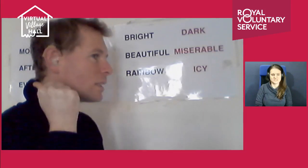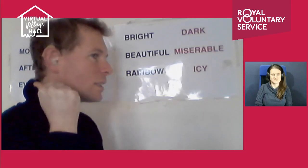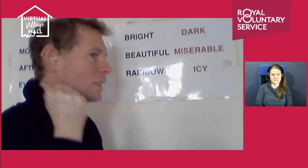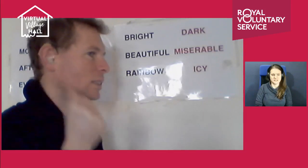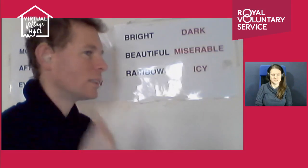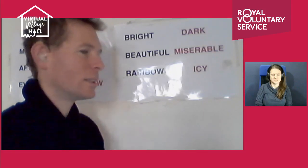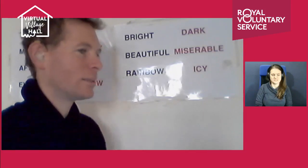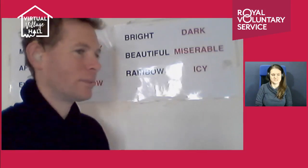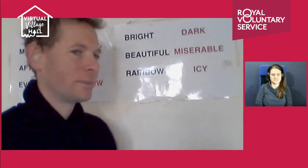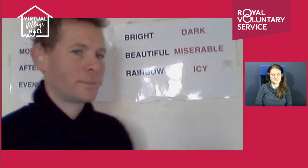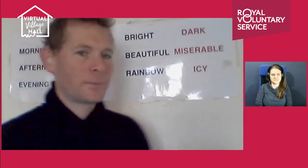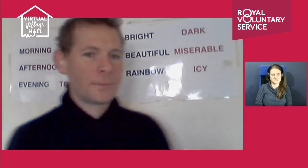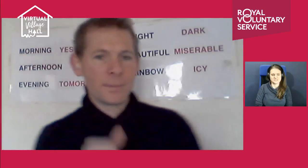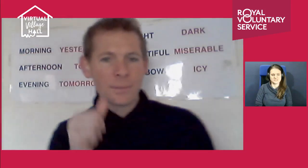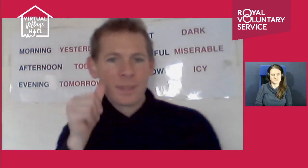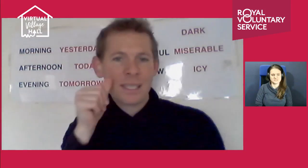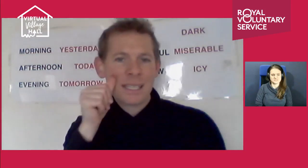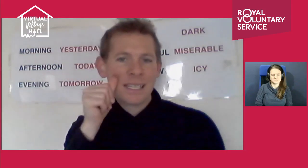Yesterday.